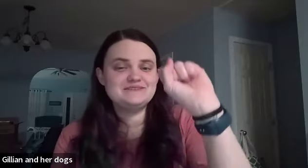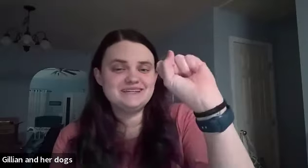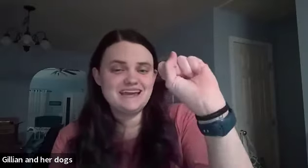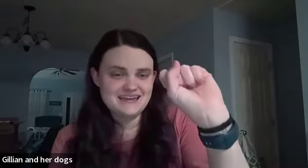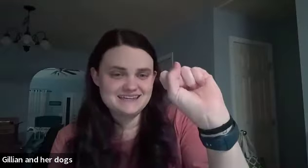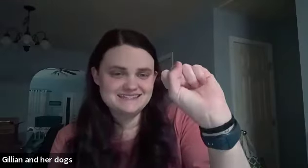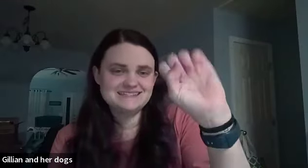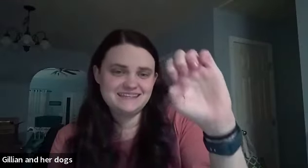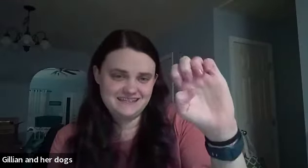going to be